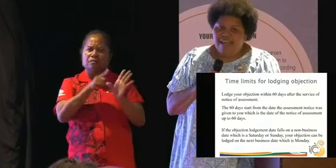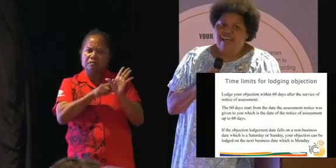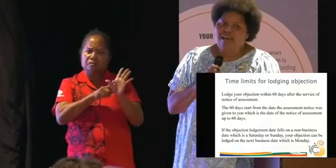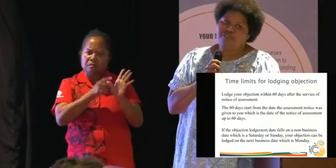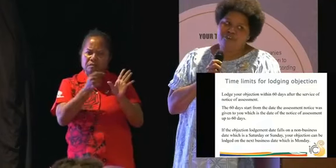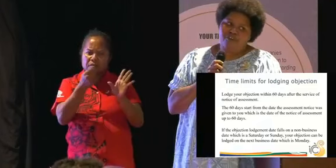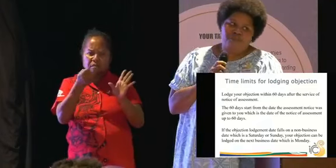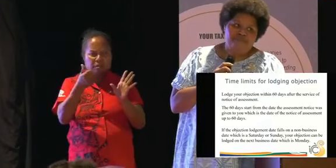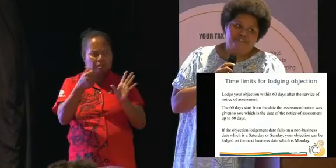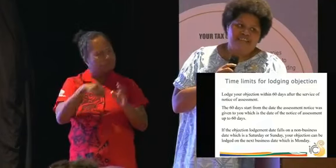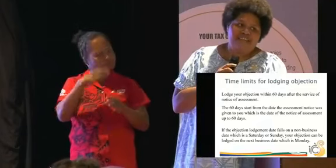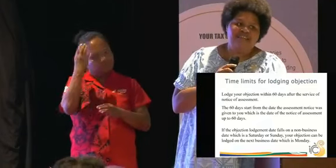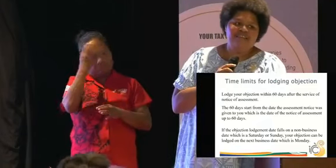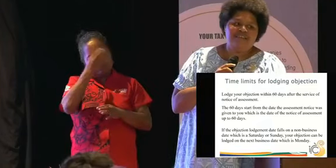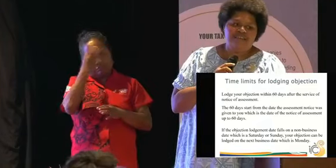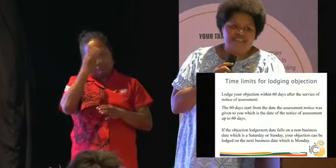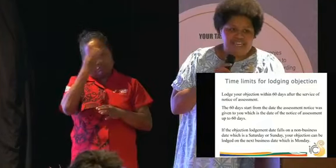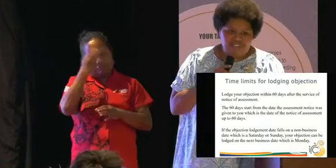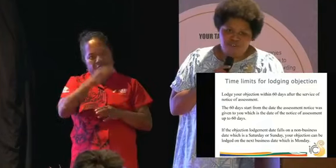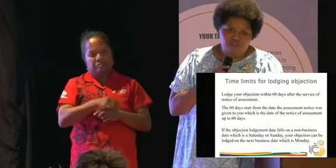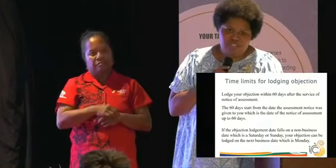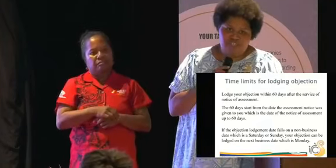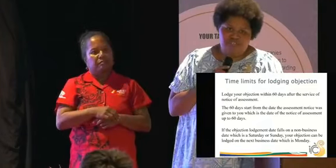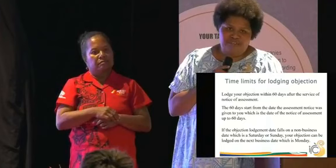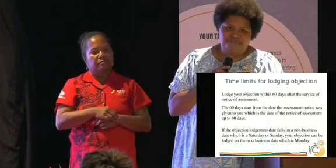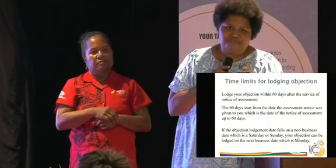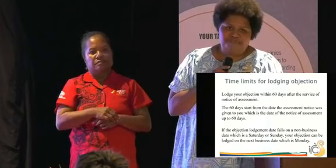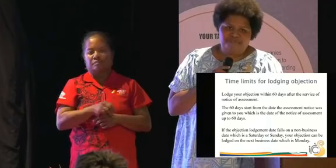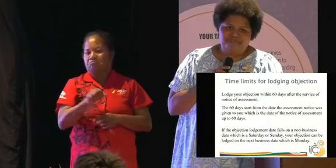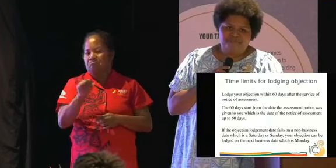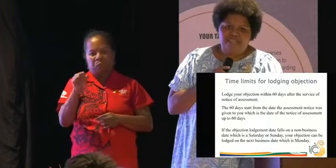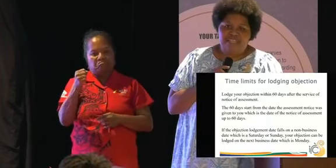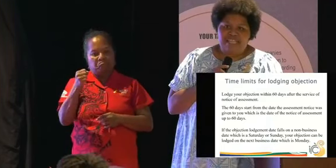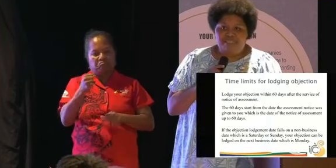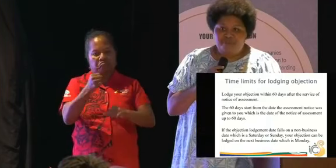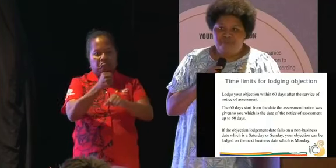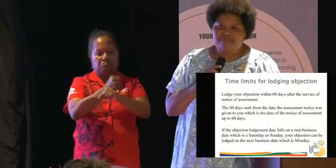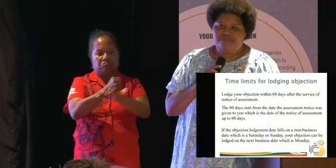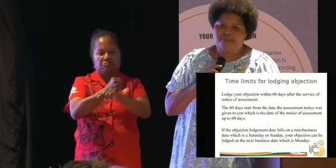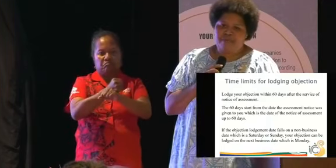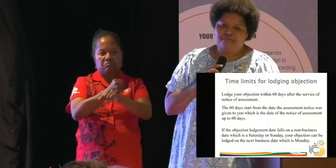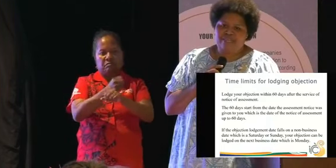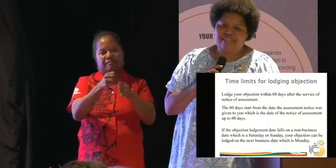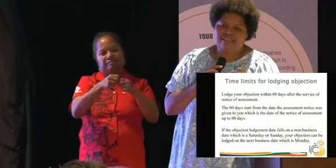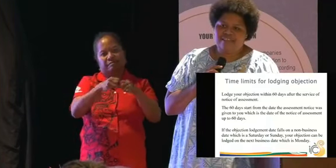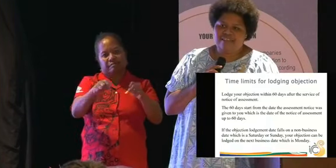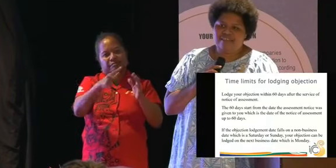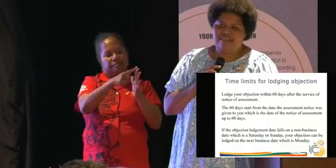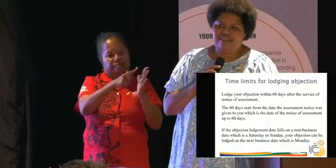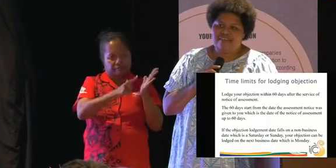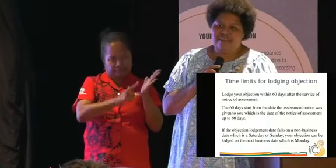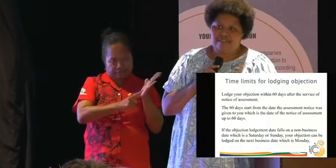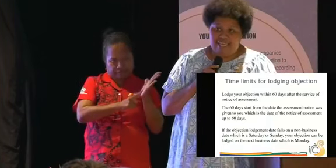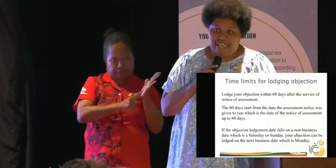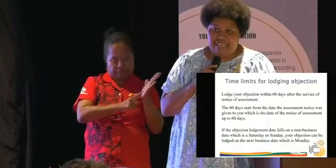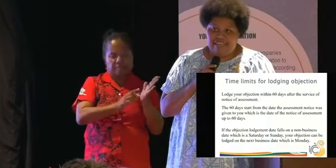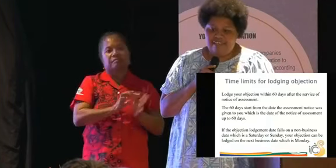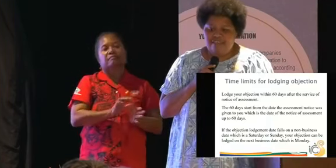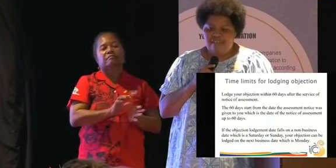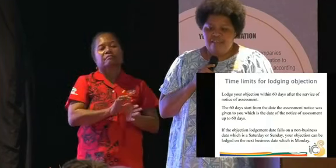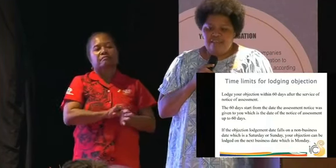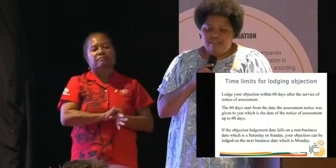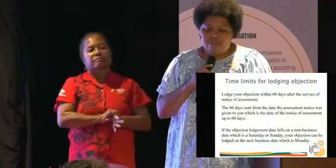that, I'm sorry, my friend, that is not an objection. That is a request for amendment.